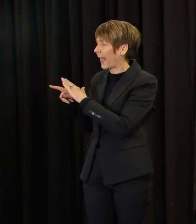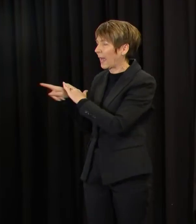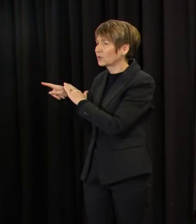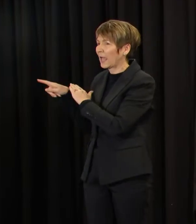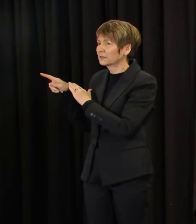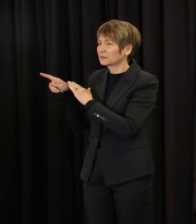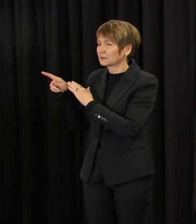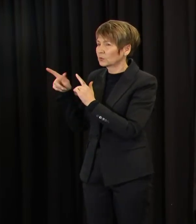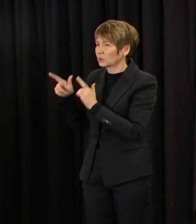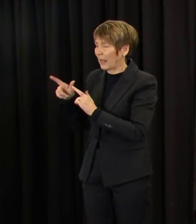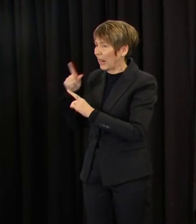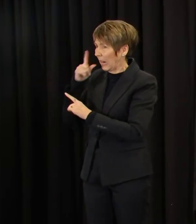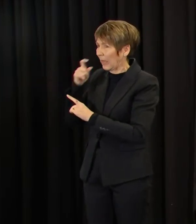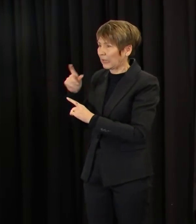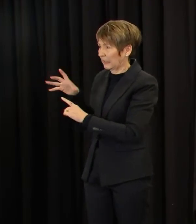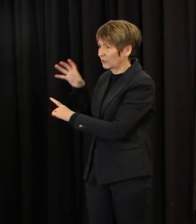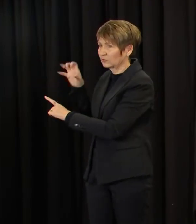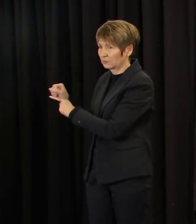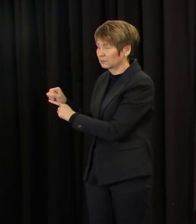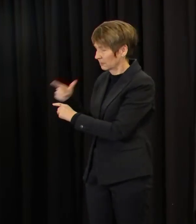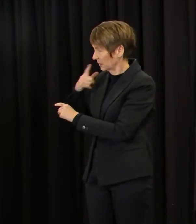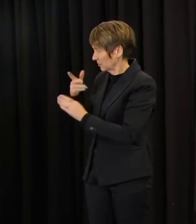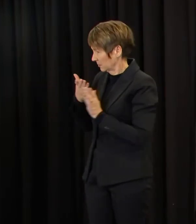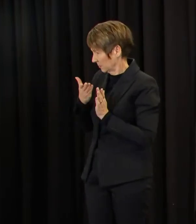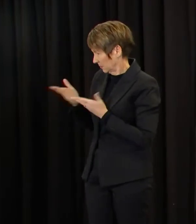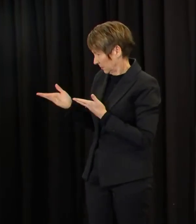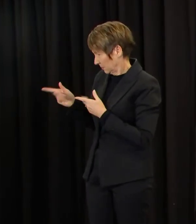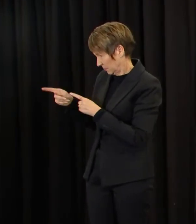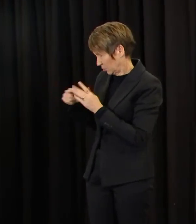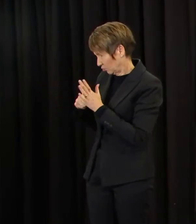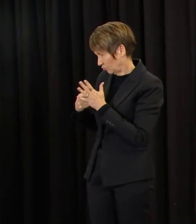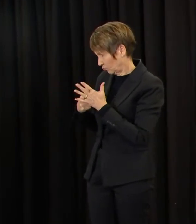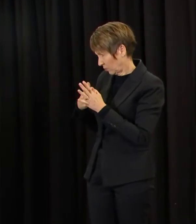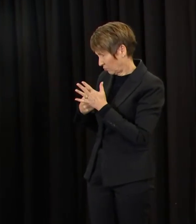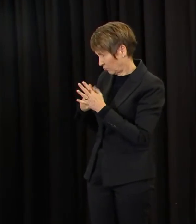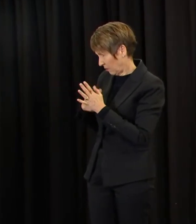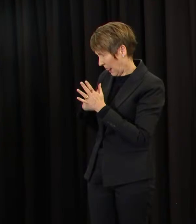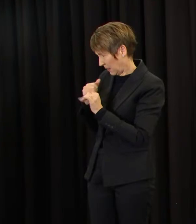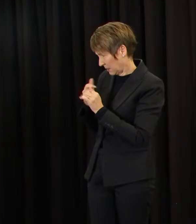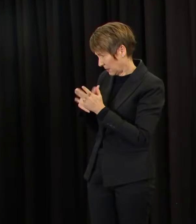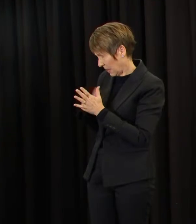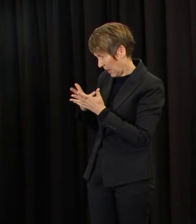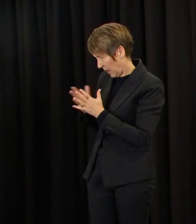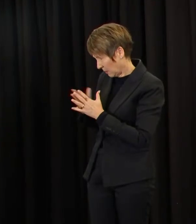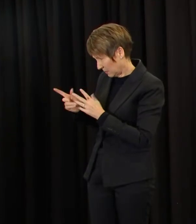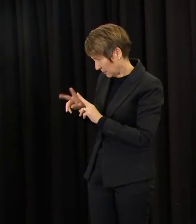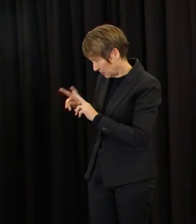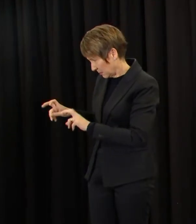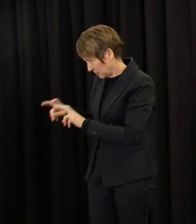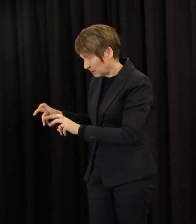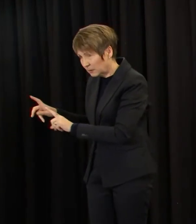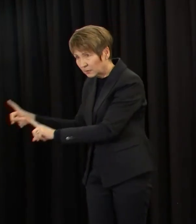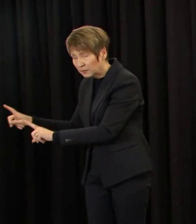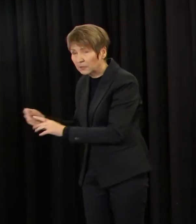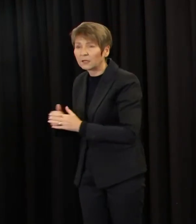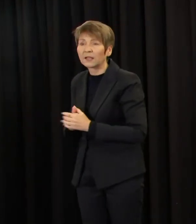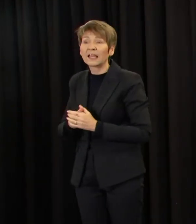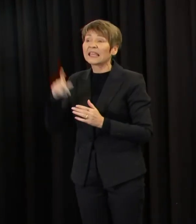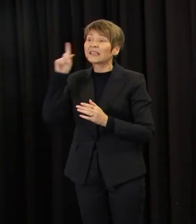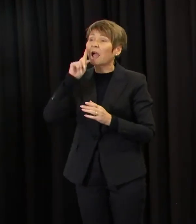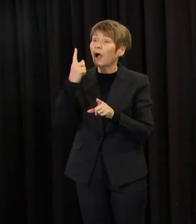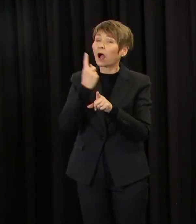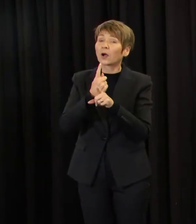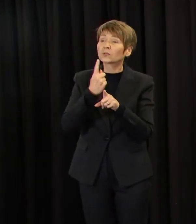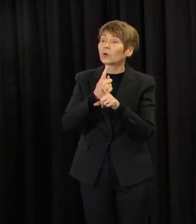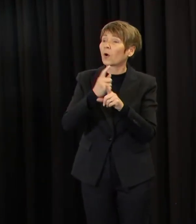to support the wider Traralgon community as we work through any other exposure sites. Yesterday, I also mentioned Port Melbourne as